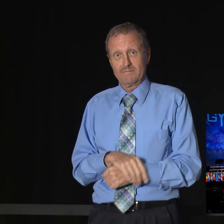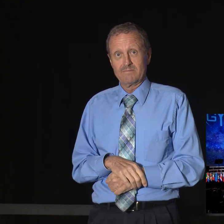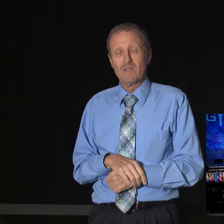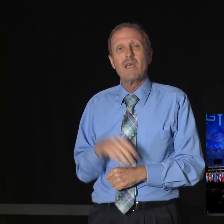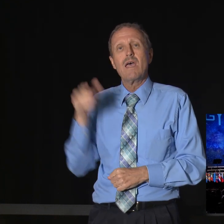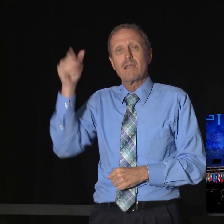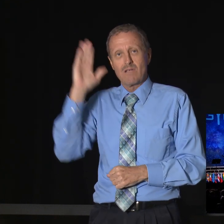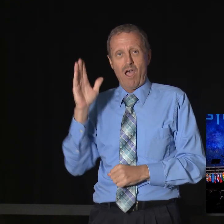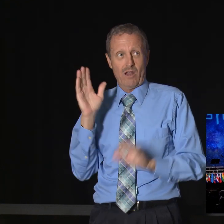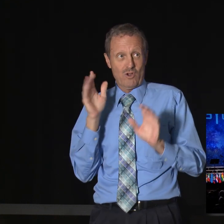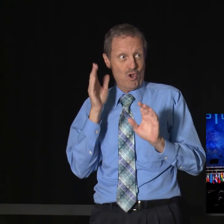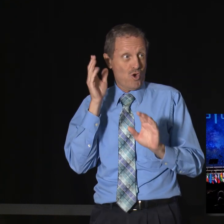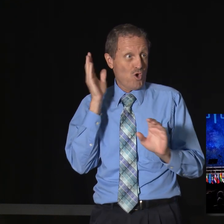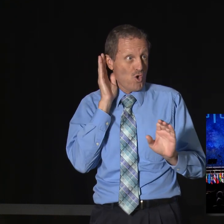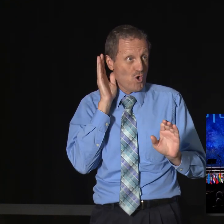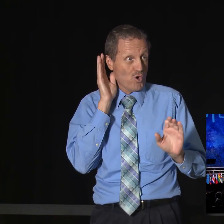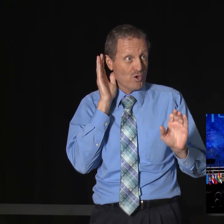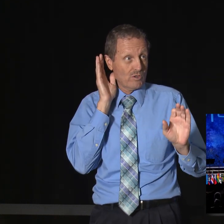God has heard your prayer.